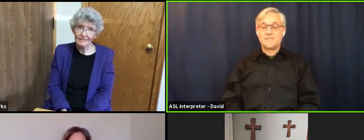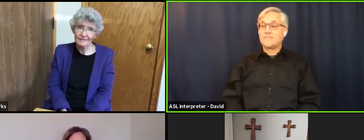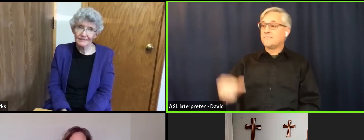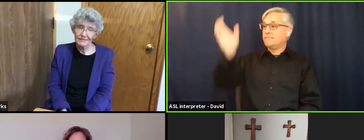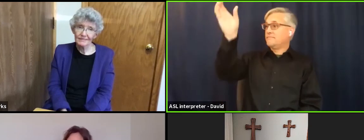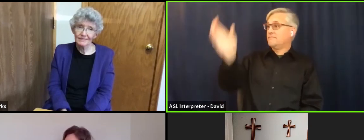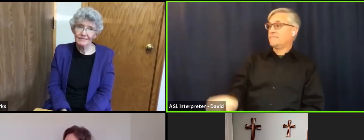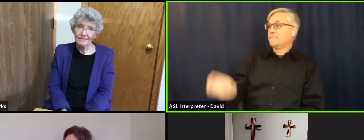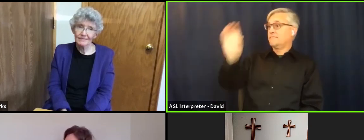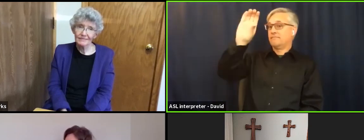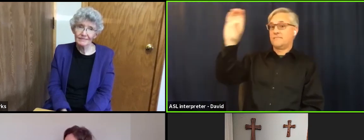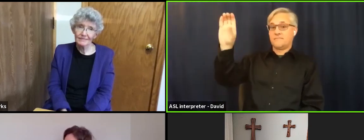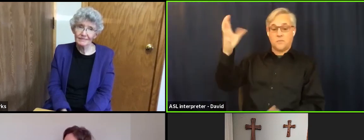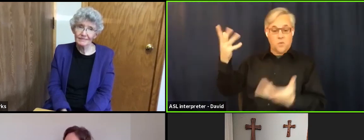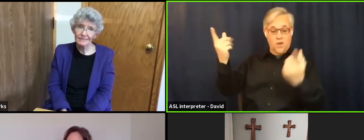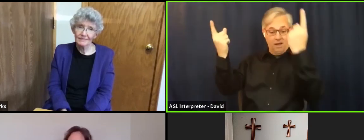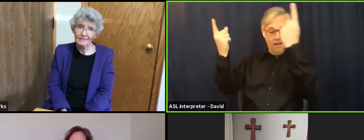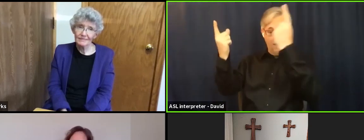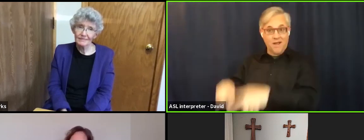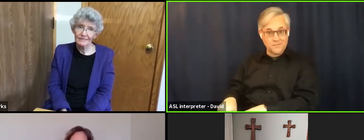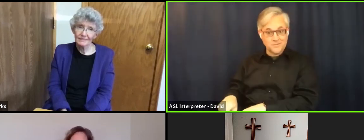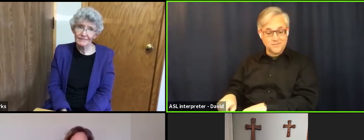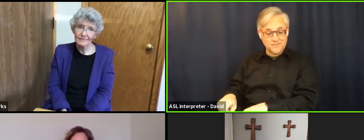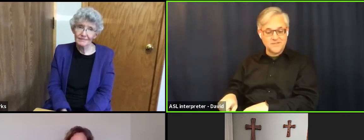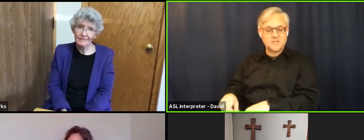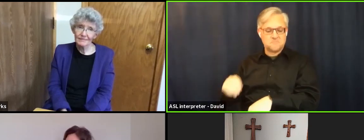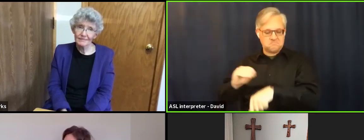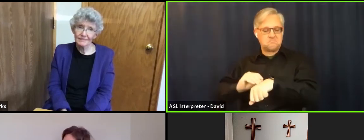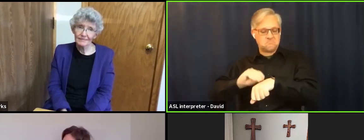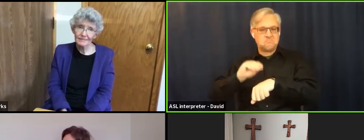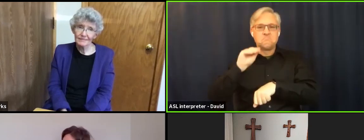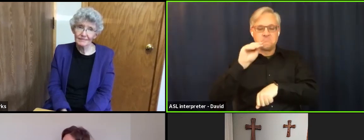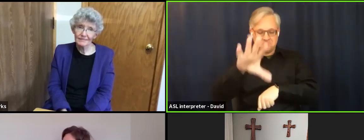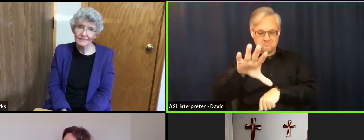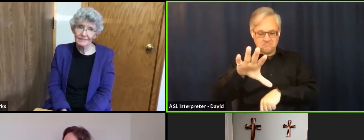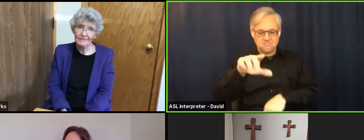As you have been transformed by the power of the cross,